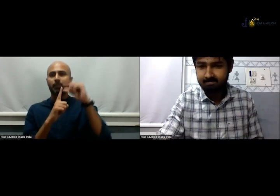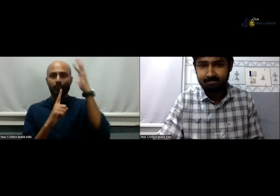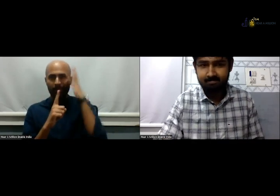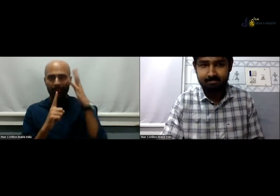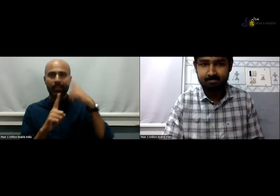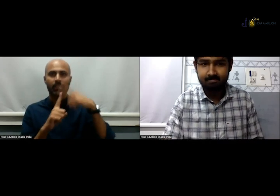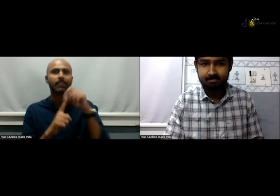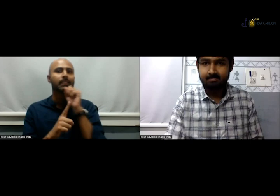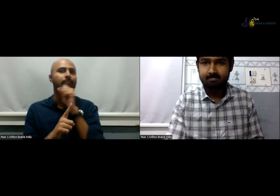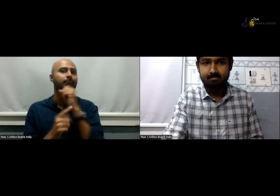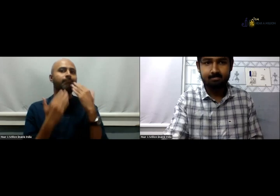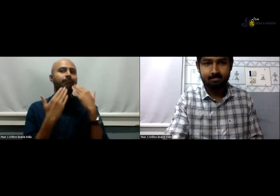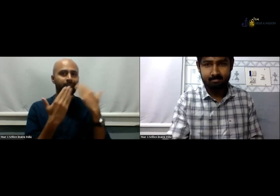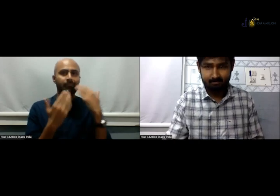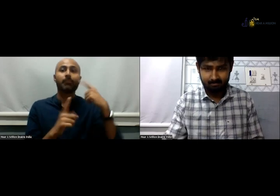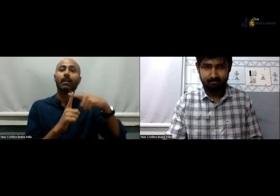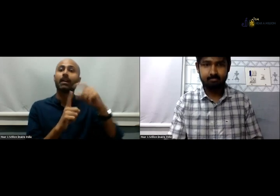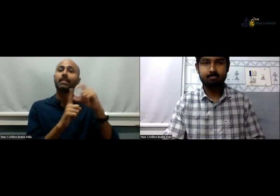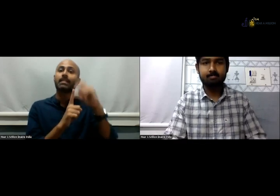really miss her.